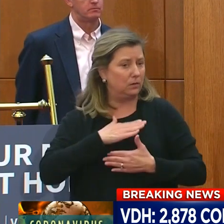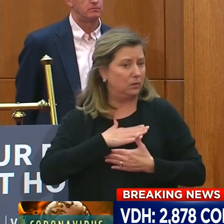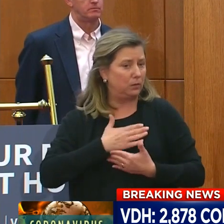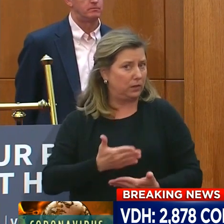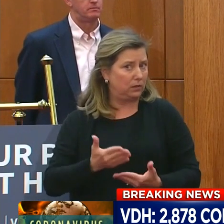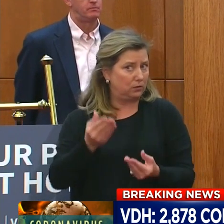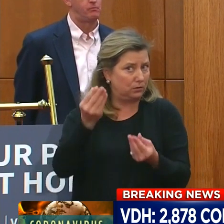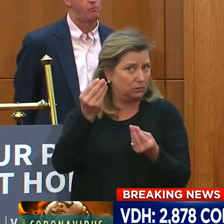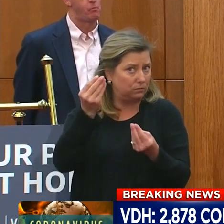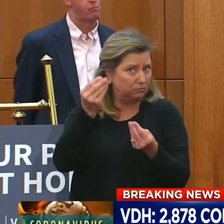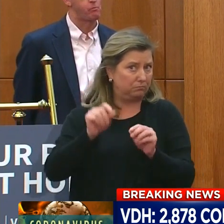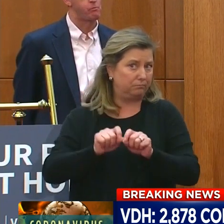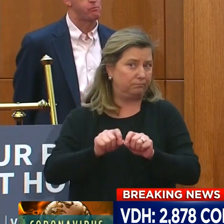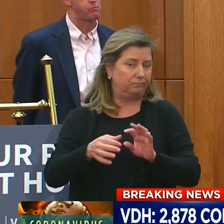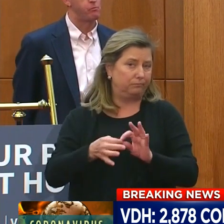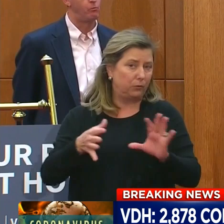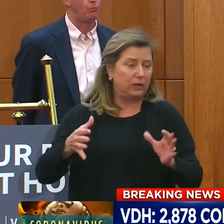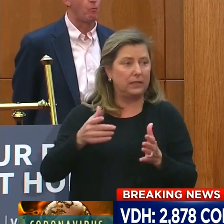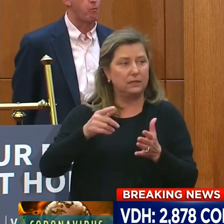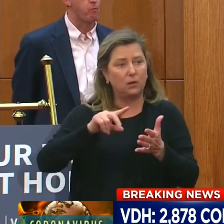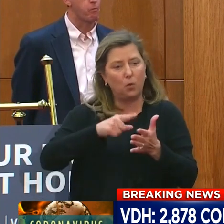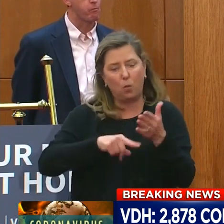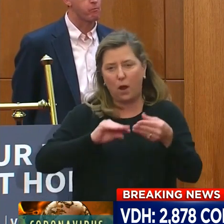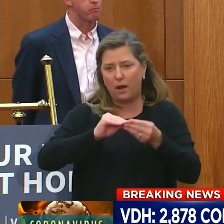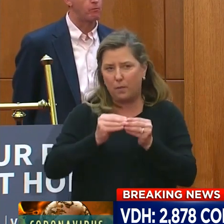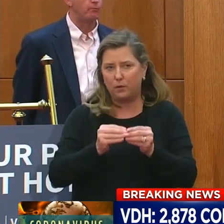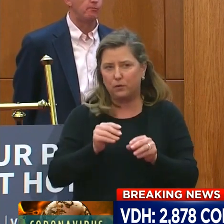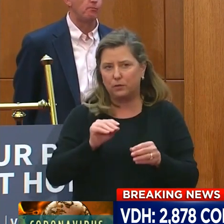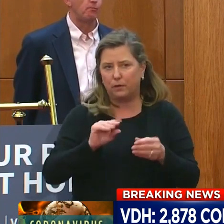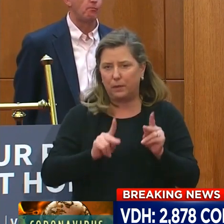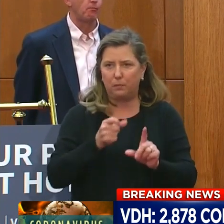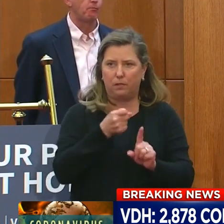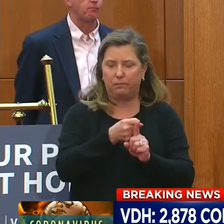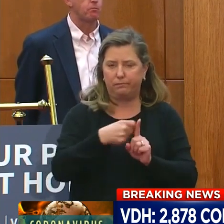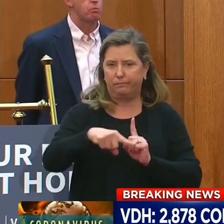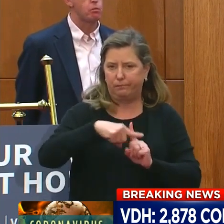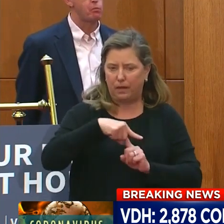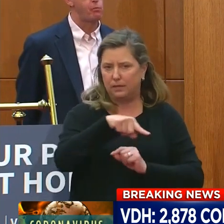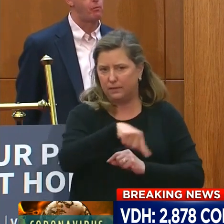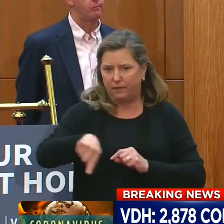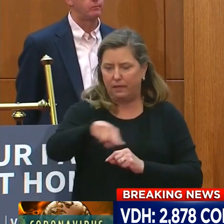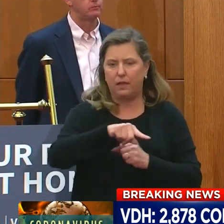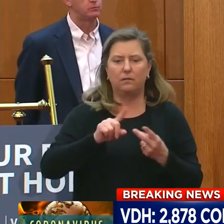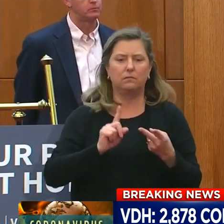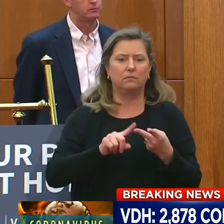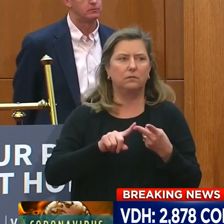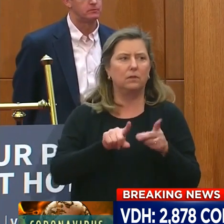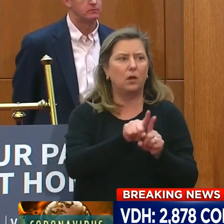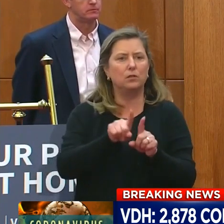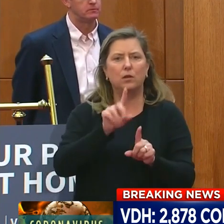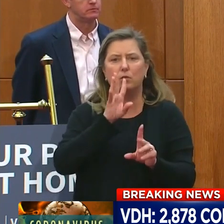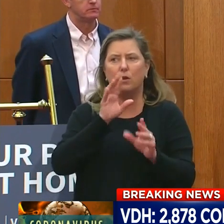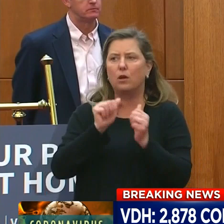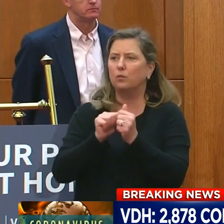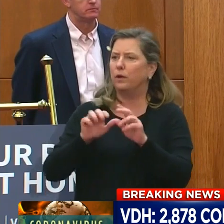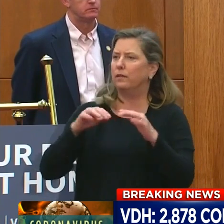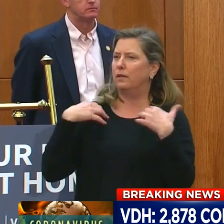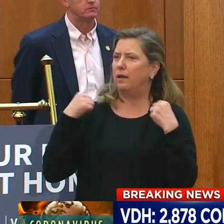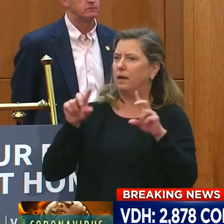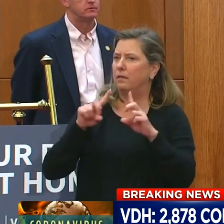the numbers of outbreaks that you've had at them. And also in talking to the health director for Henrico,